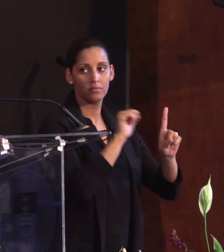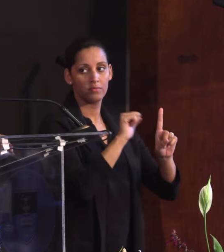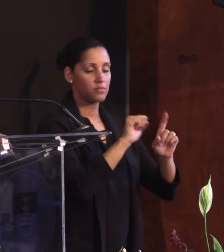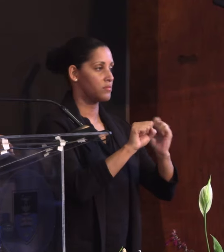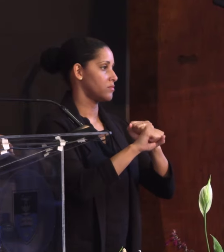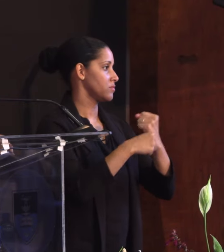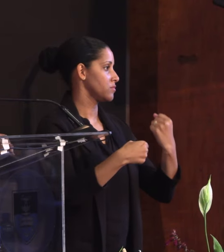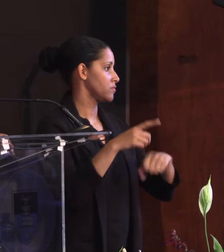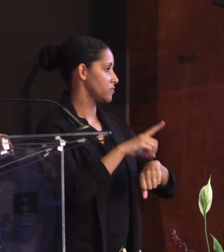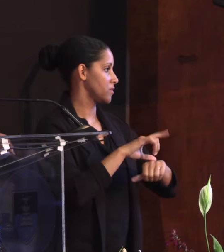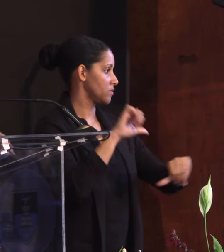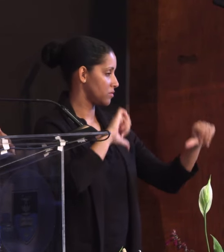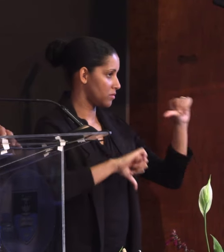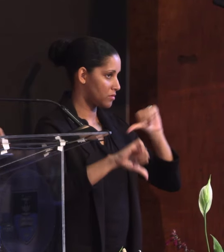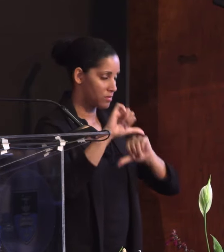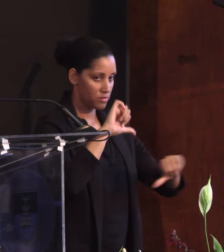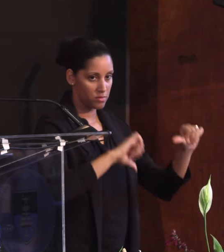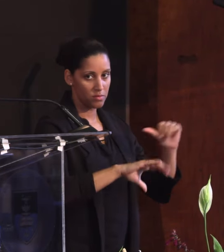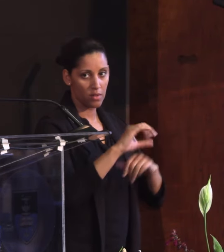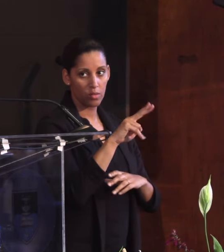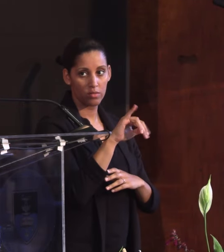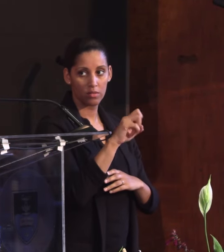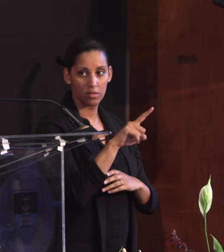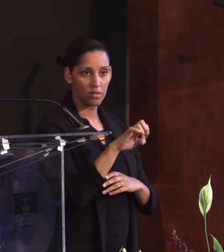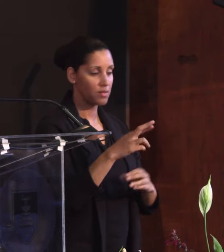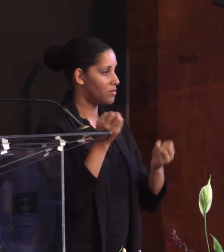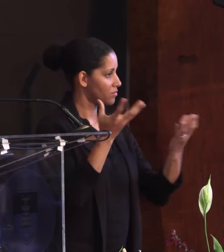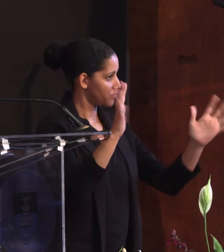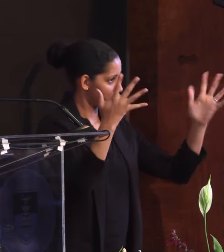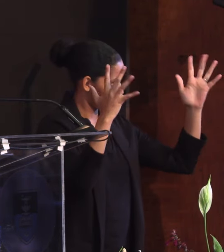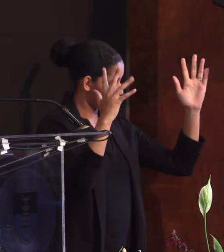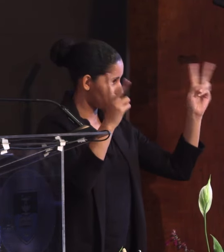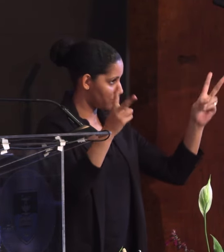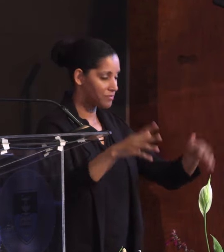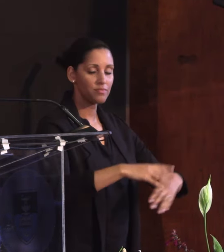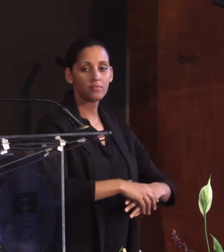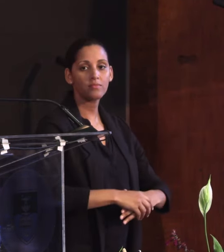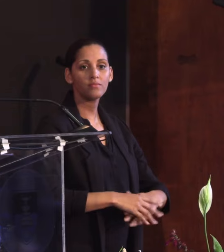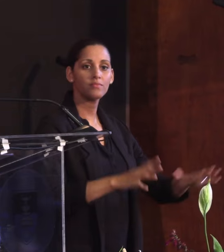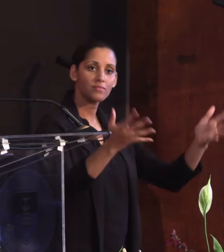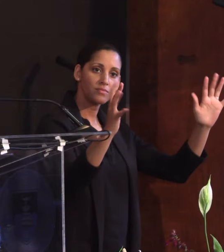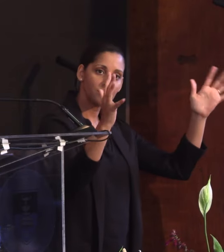of Doctor of Science honoris causa. Let's give them all another hand.